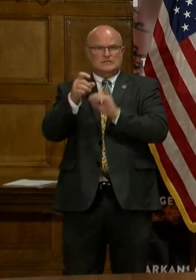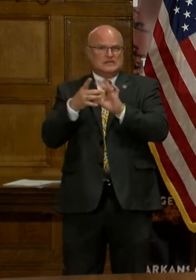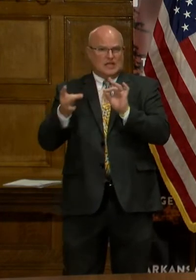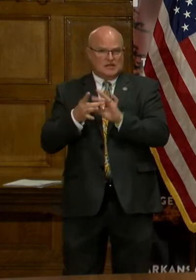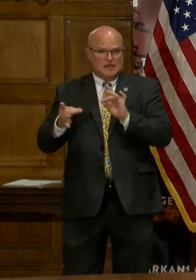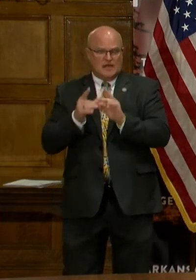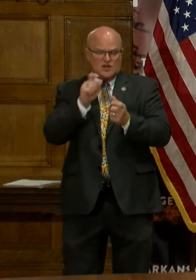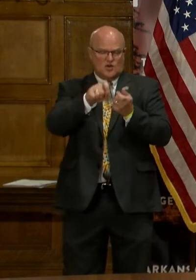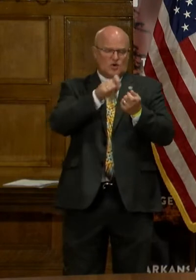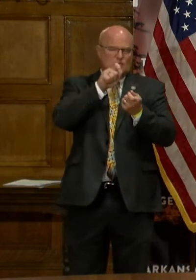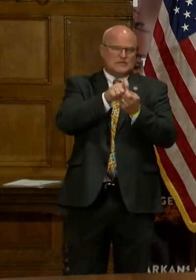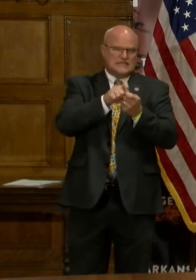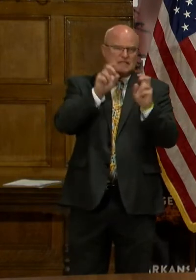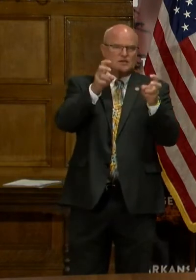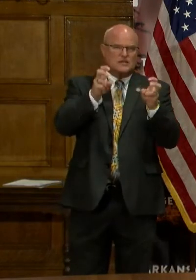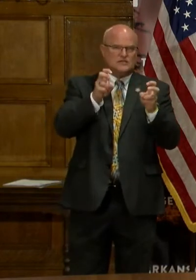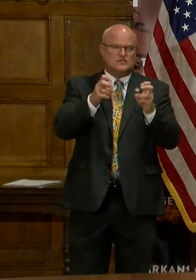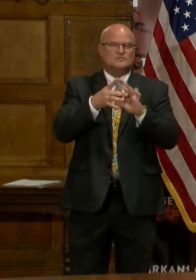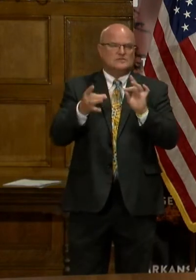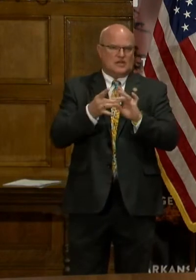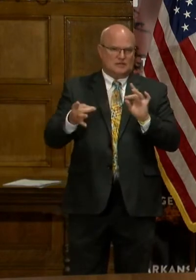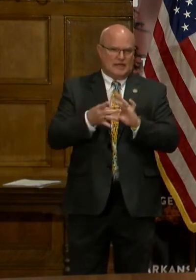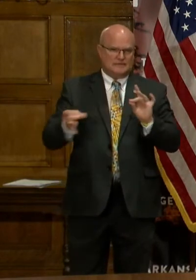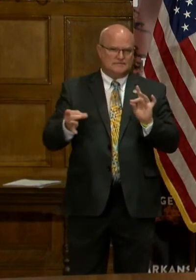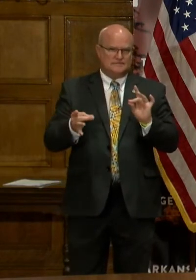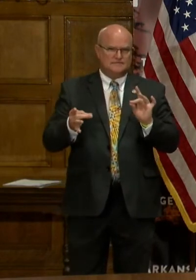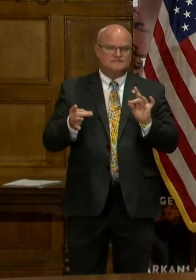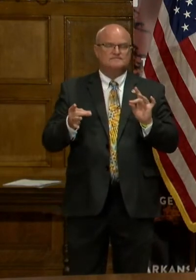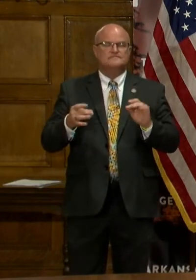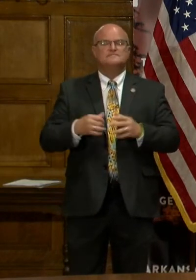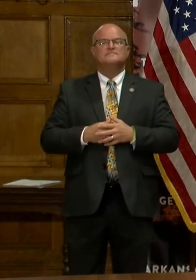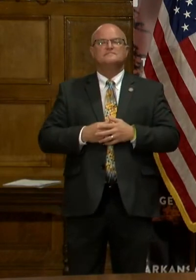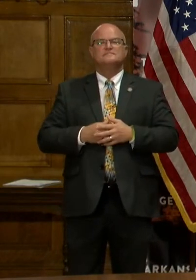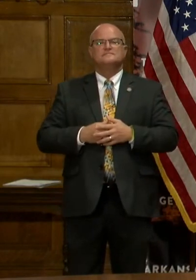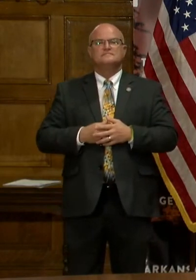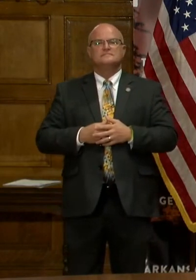or a particular issue that needs to be covered. Next question.